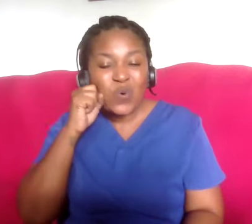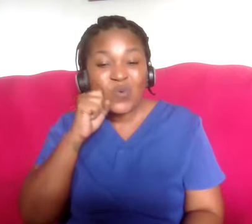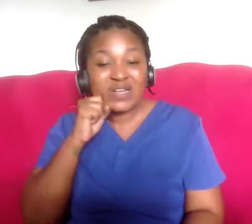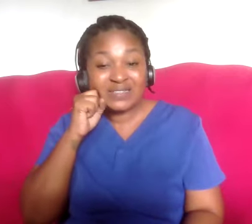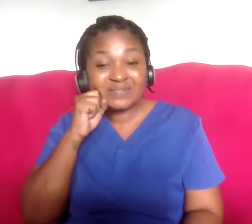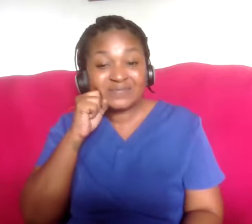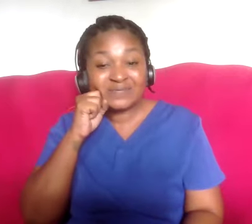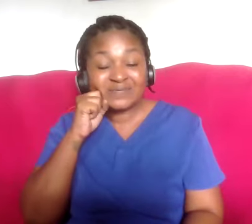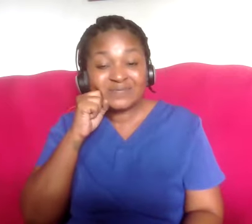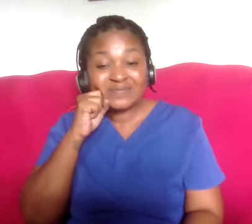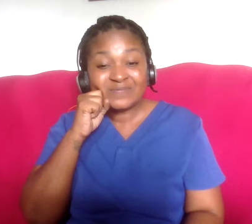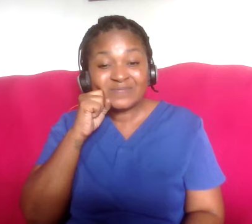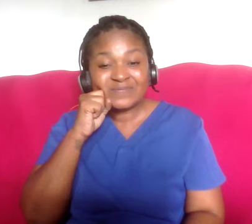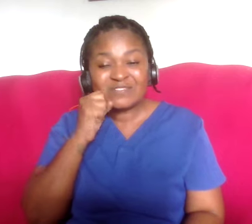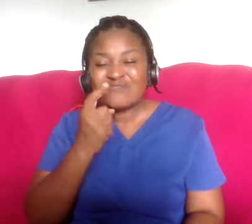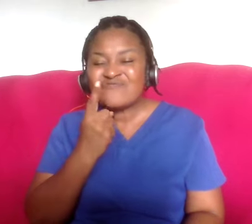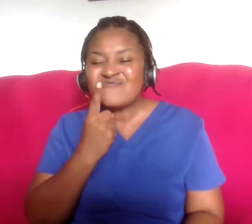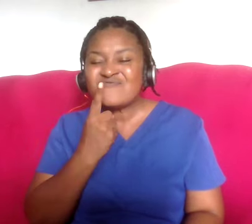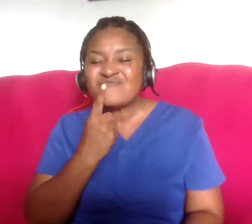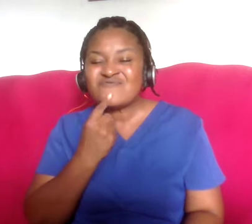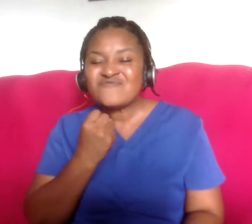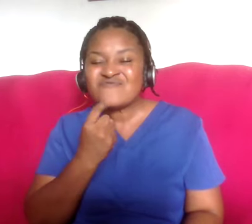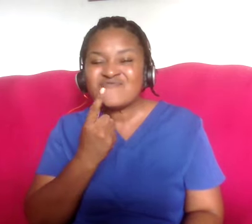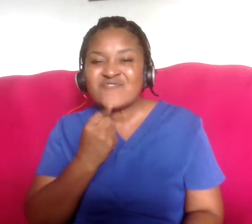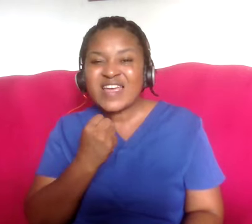tinged red from the hibiscus flowers,